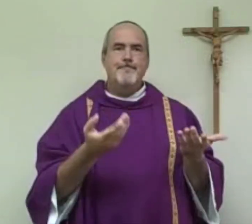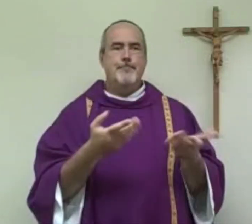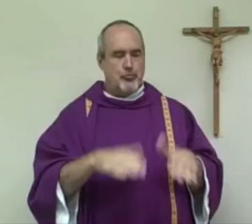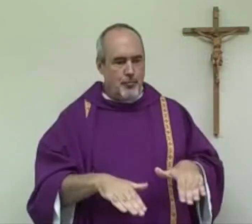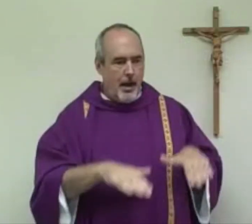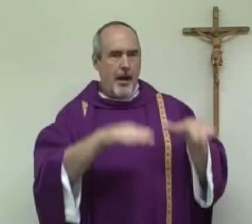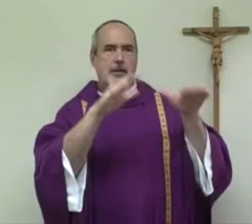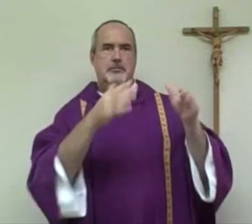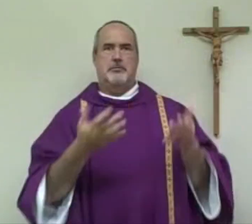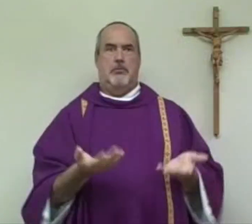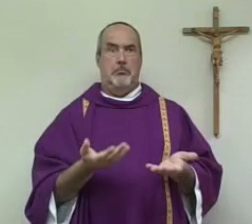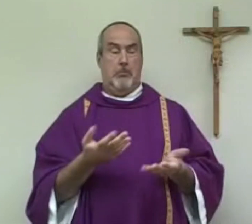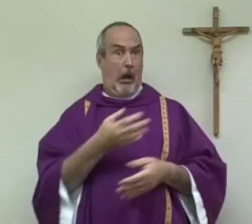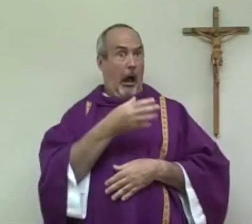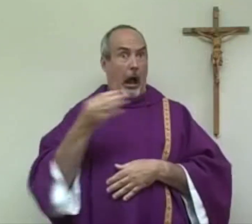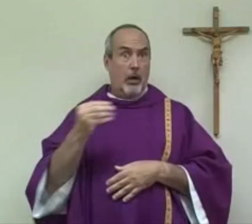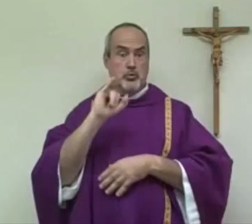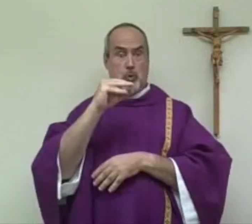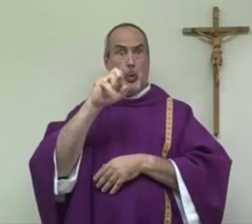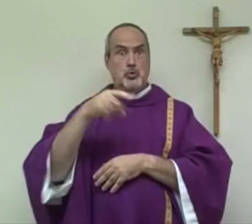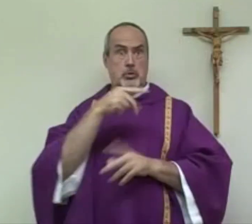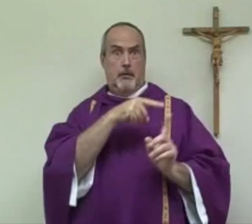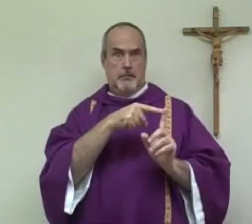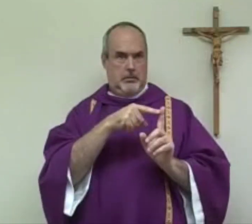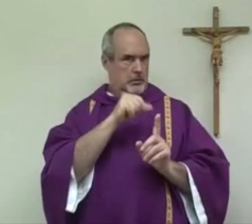left, but he decided to stay and marry her and raise Jesus.